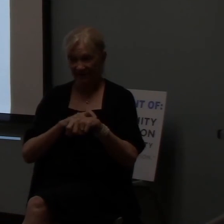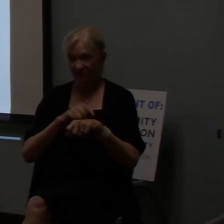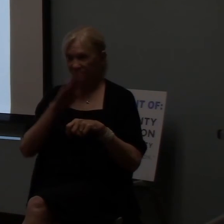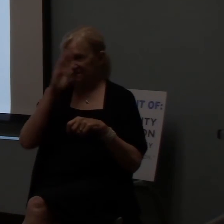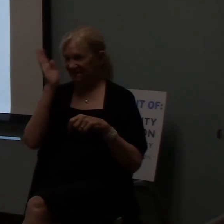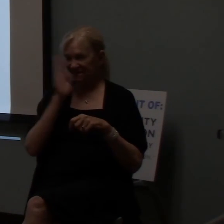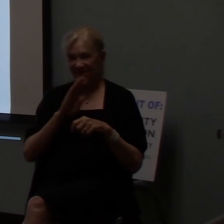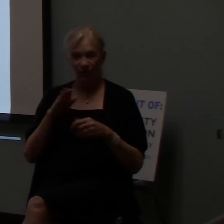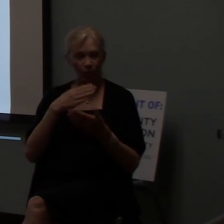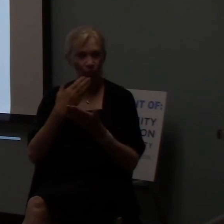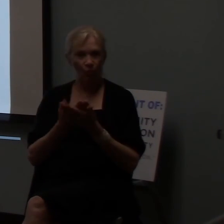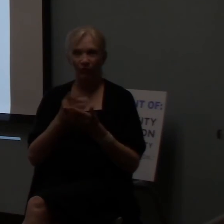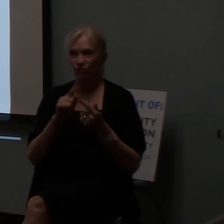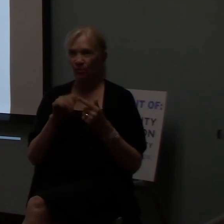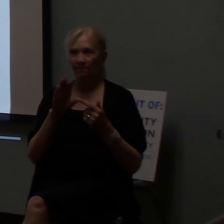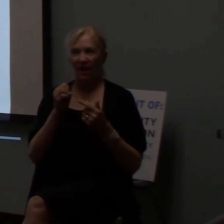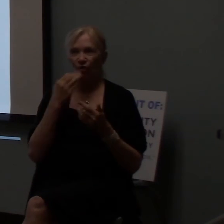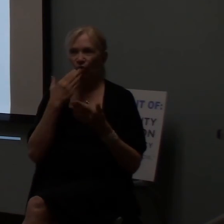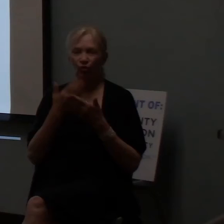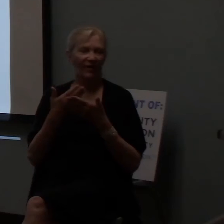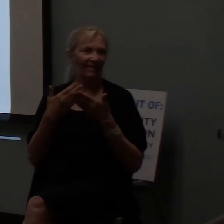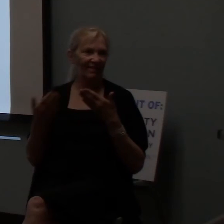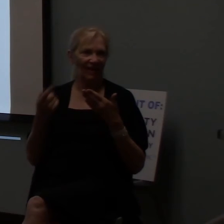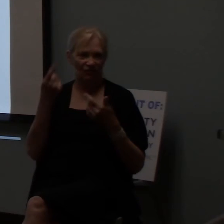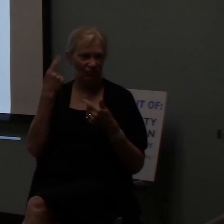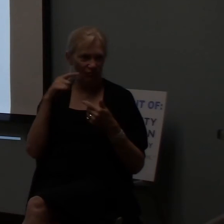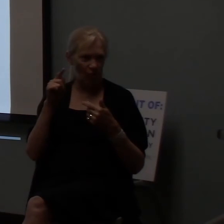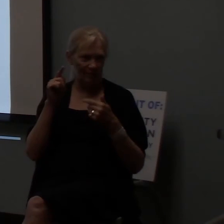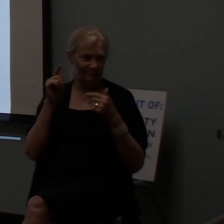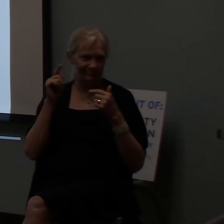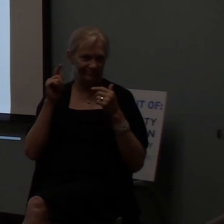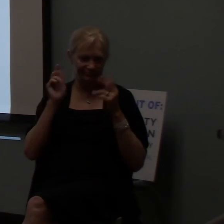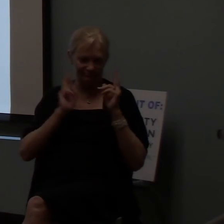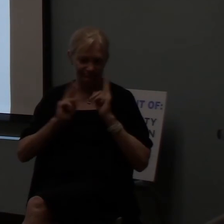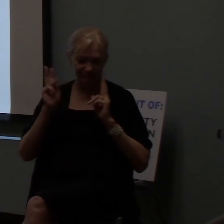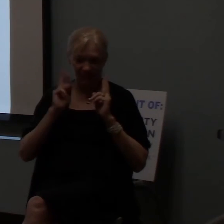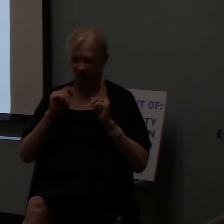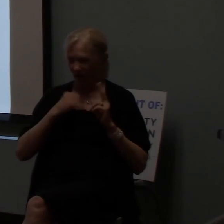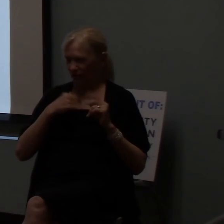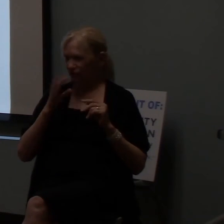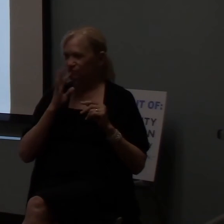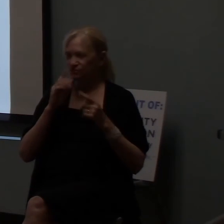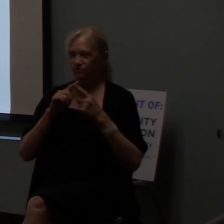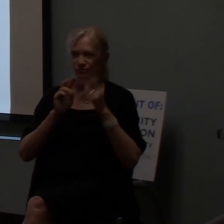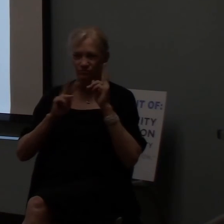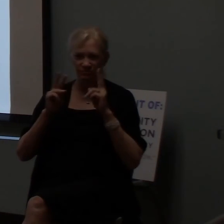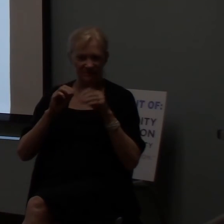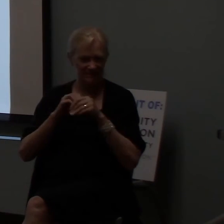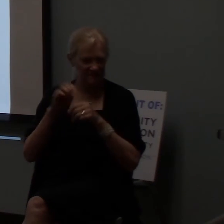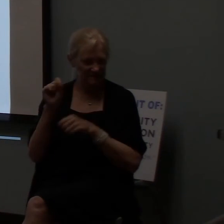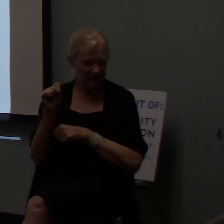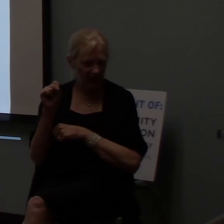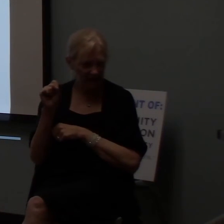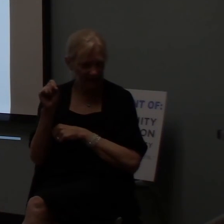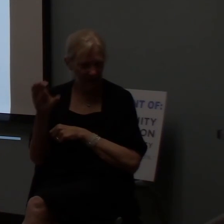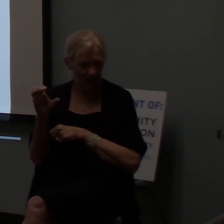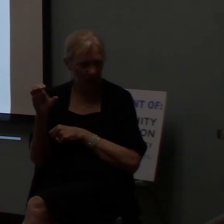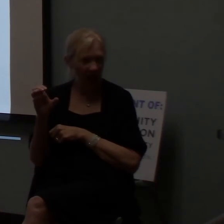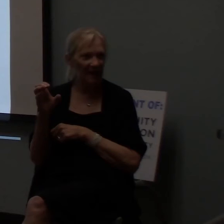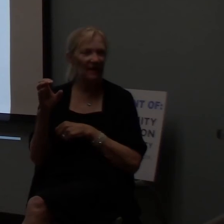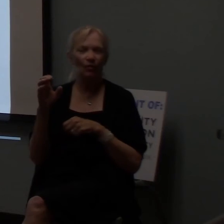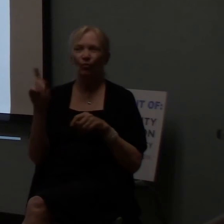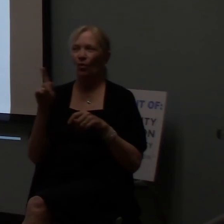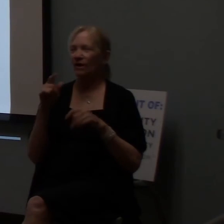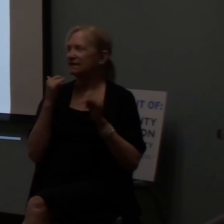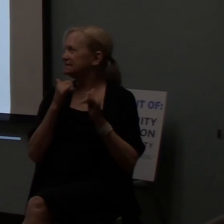never proven to be a good thing for the citizens. All over the country, I talked to people in South Carolina where they had similar